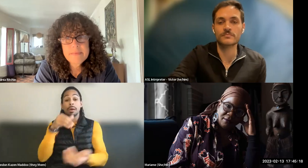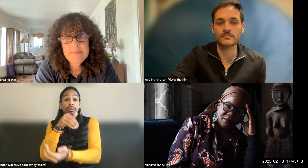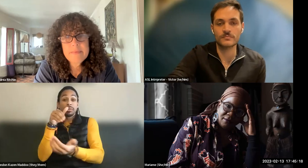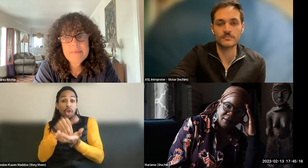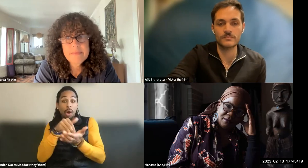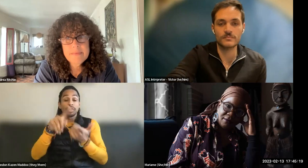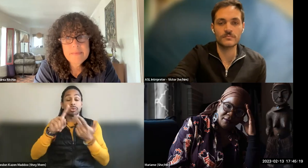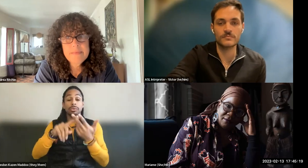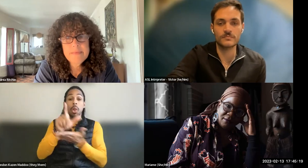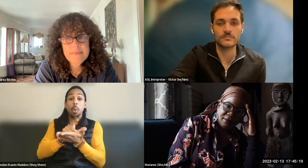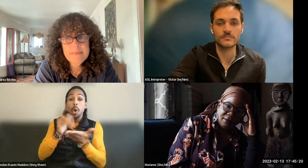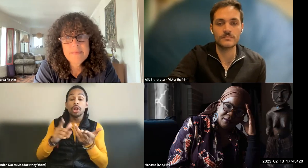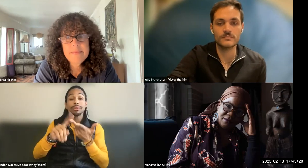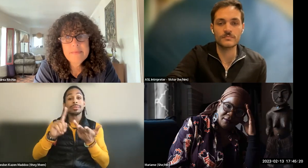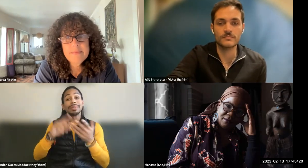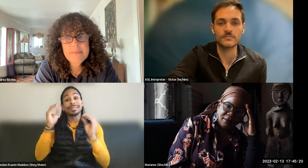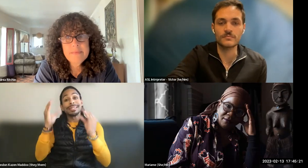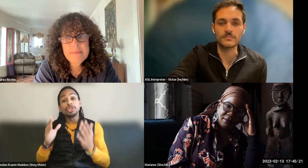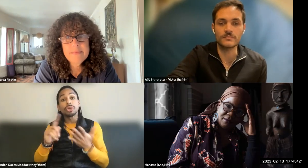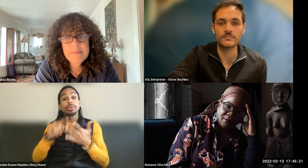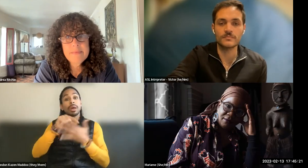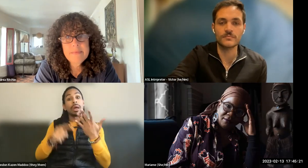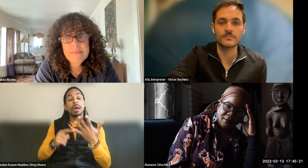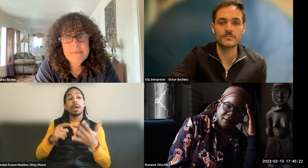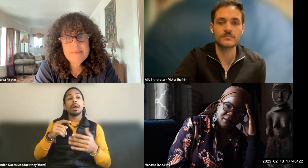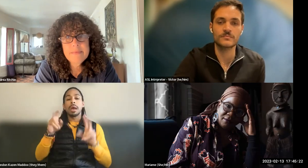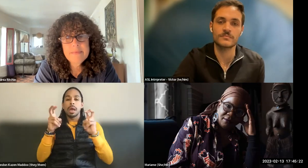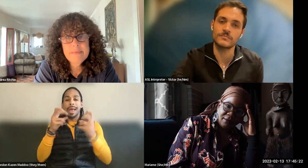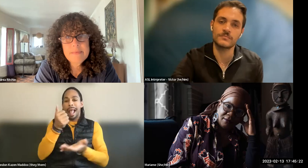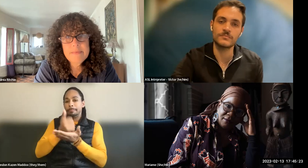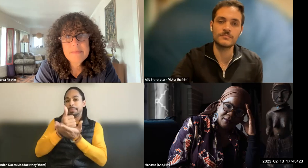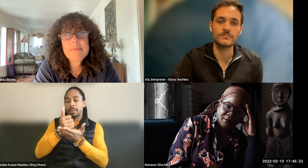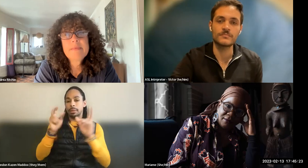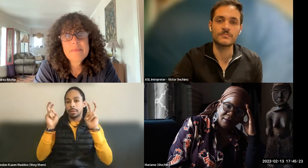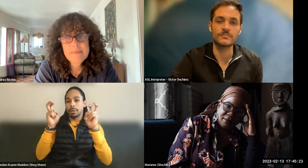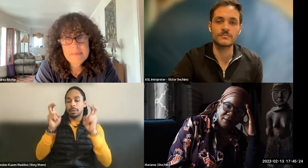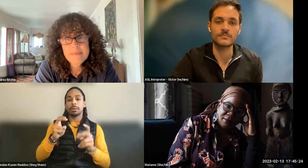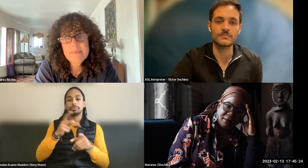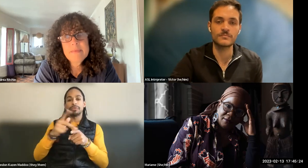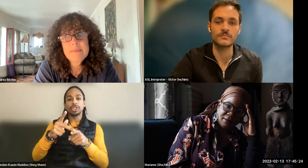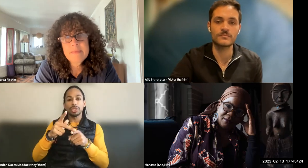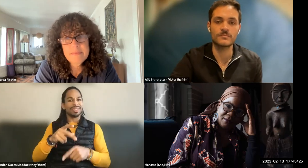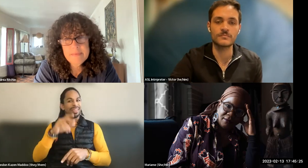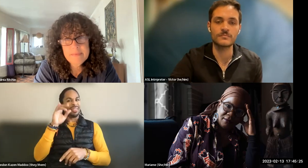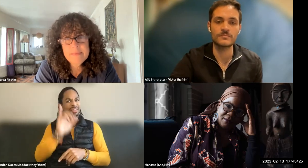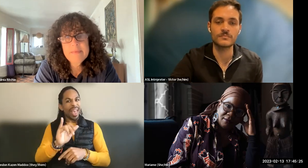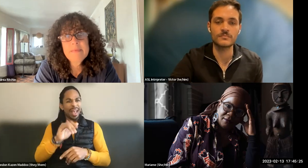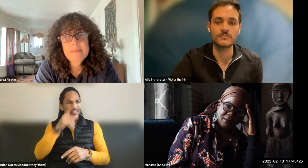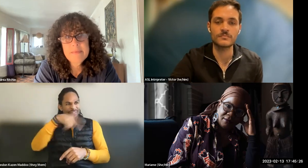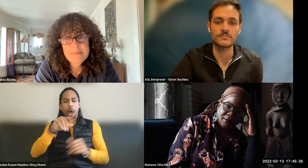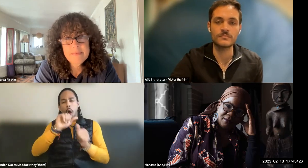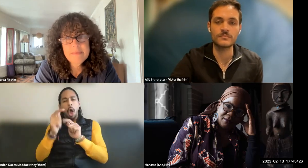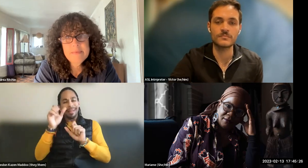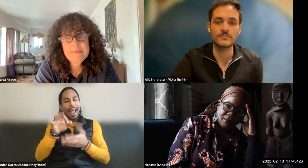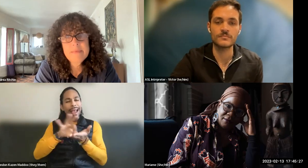unquote helping professions in ways that actually break their connection to policing. So it's a very short